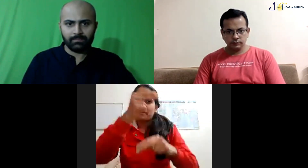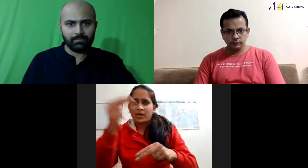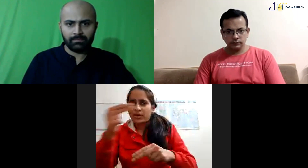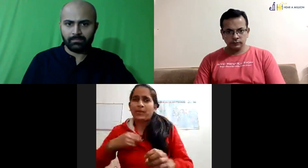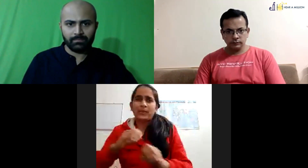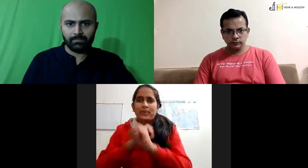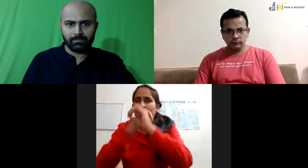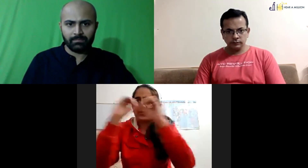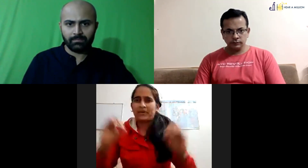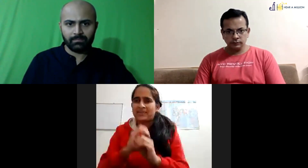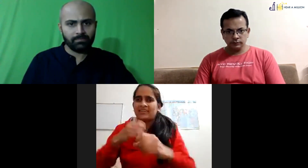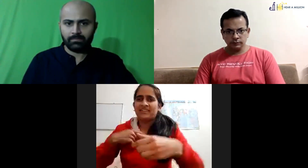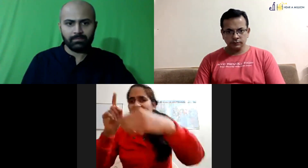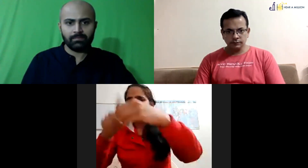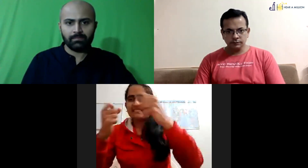So